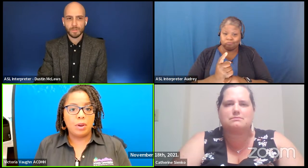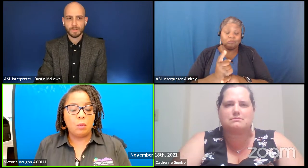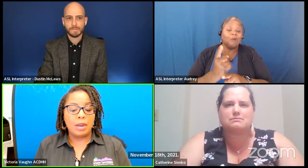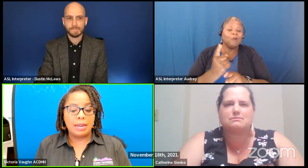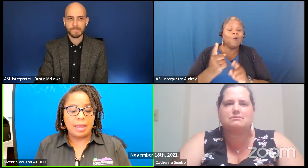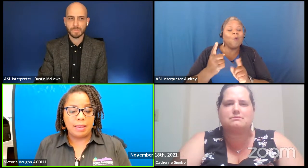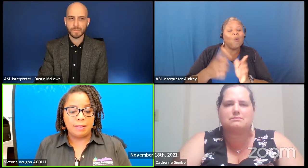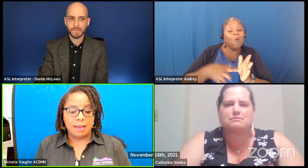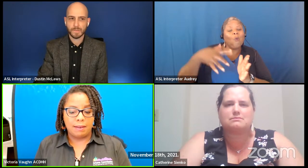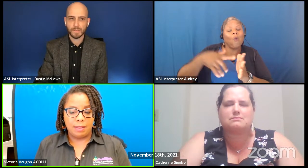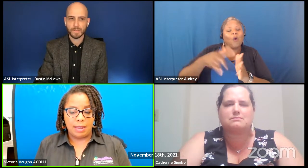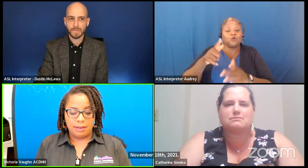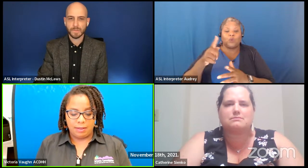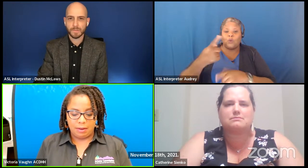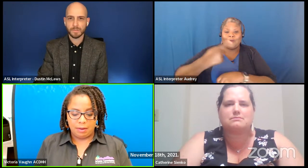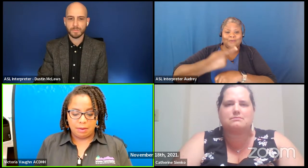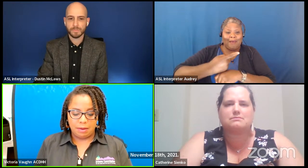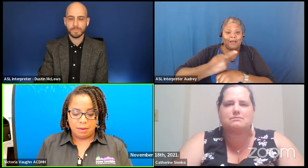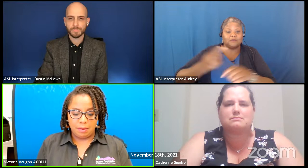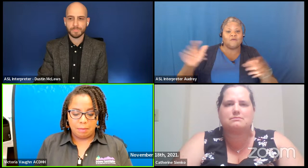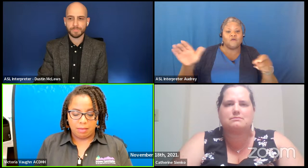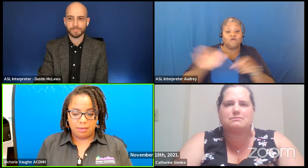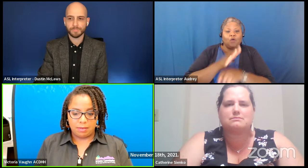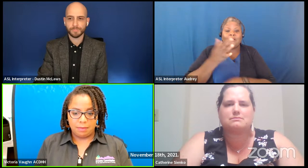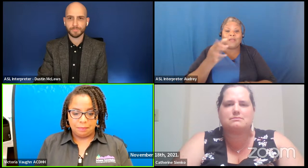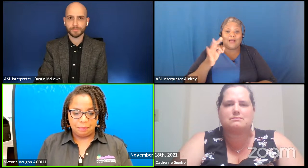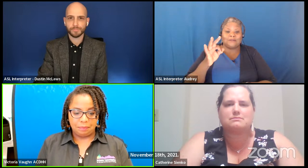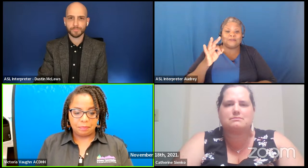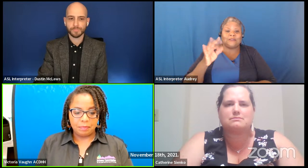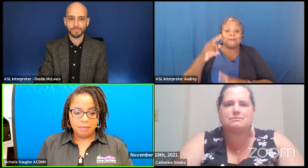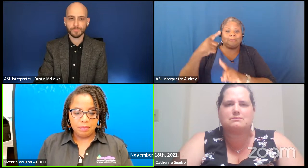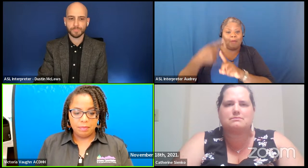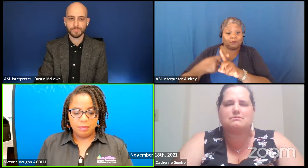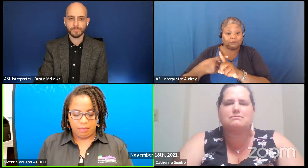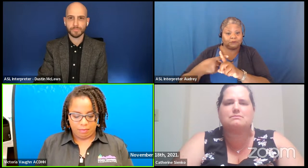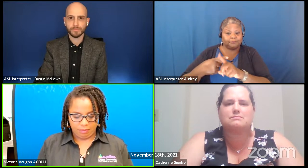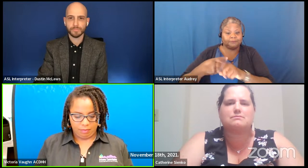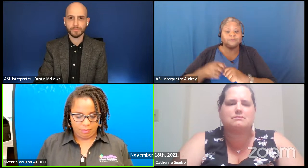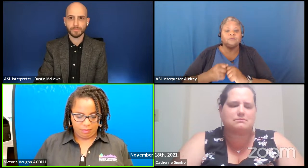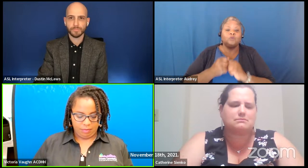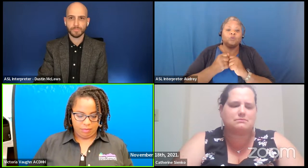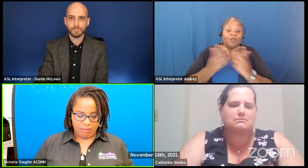worked 21 days out of the 19 months.